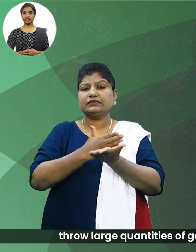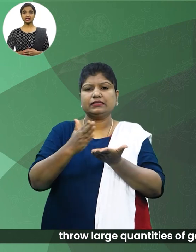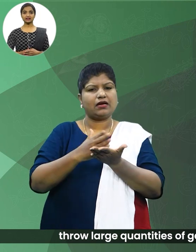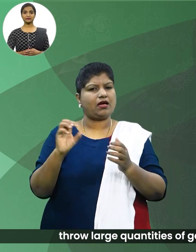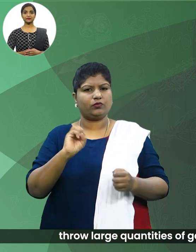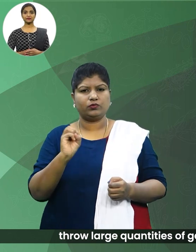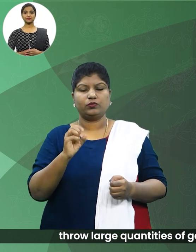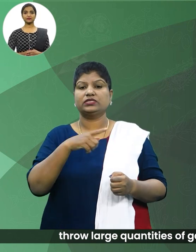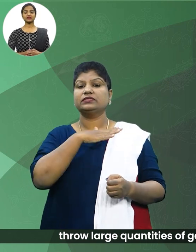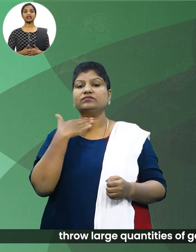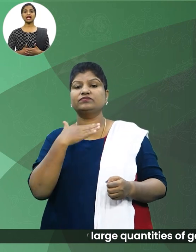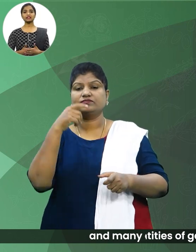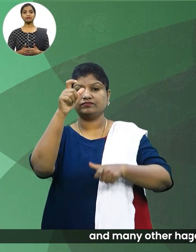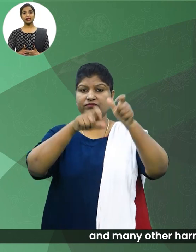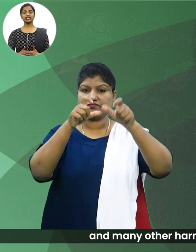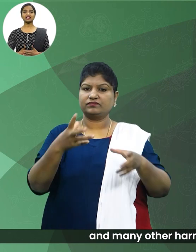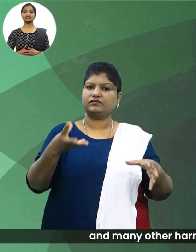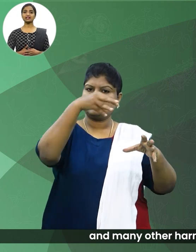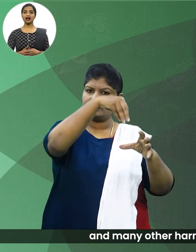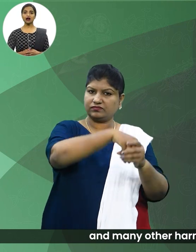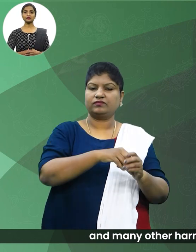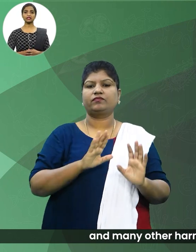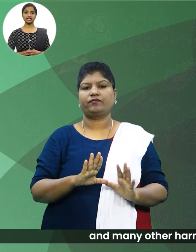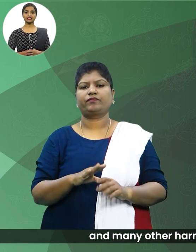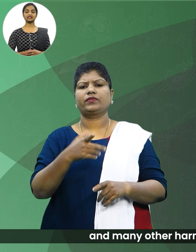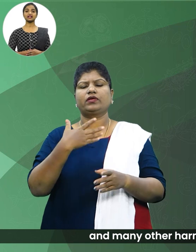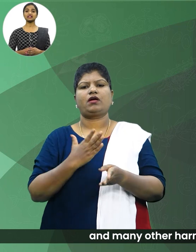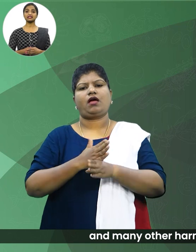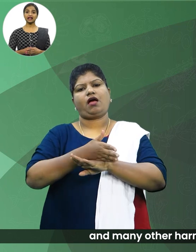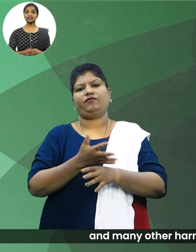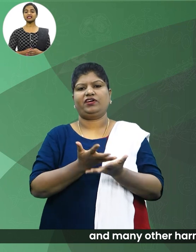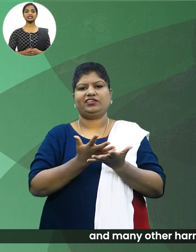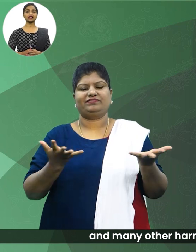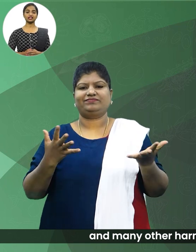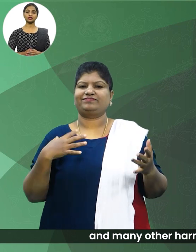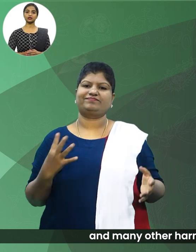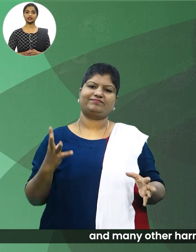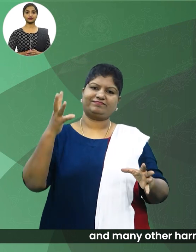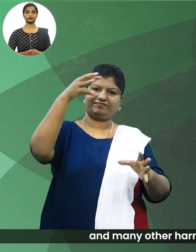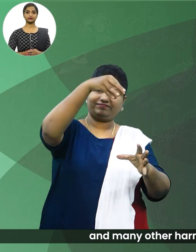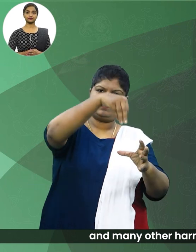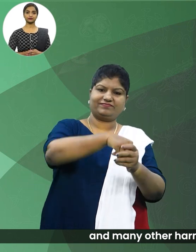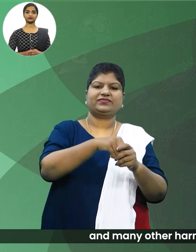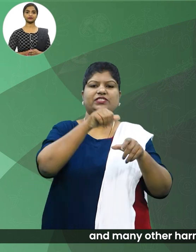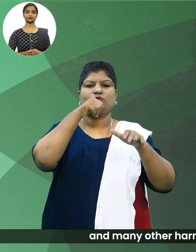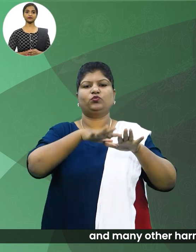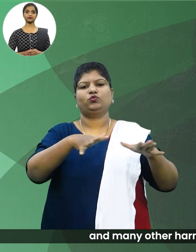bodies and many other harmful things directly into the river.